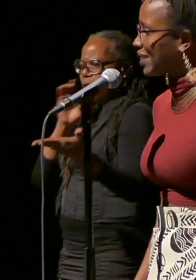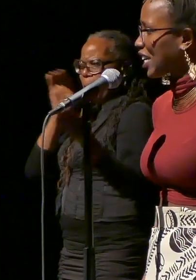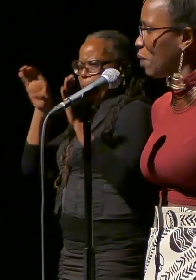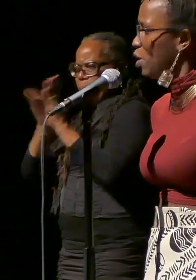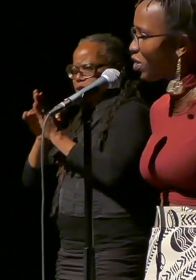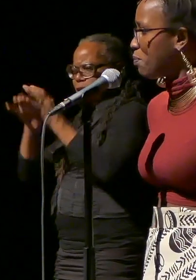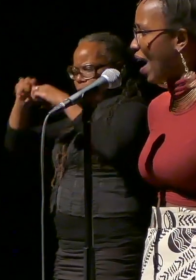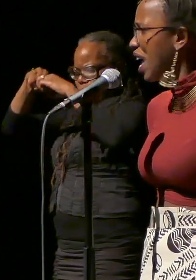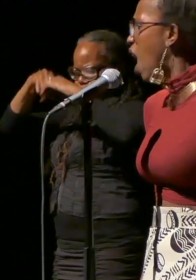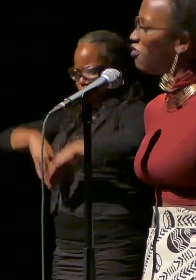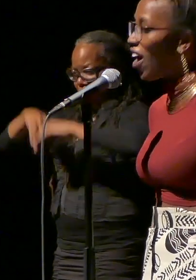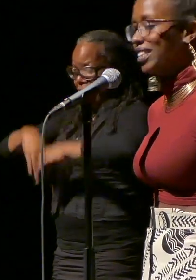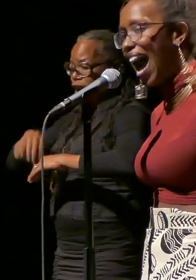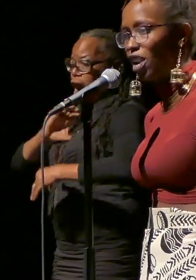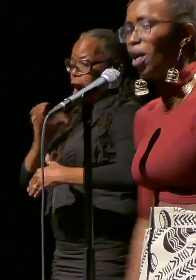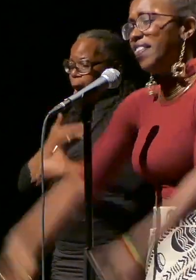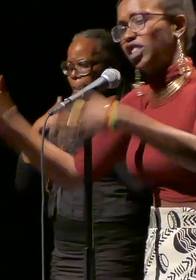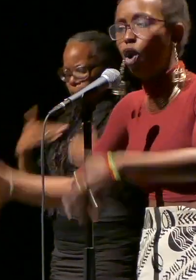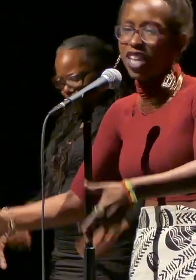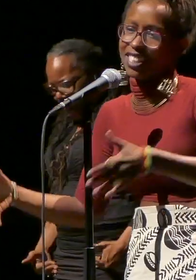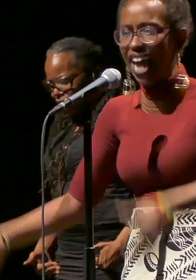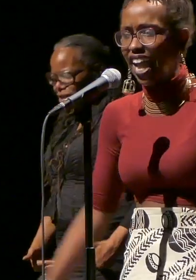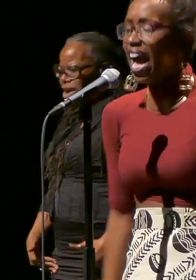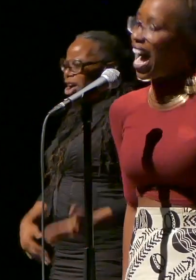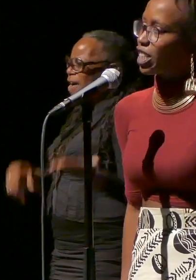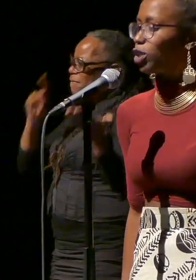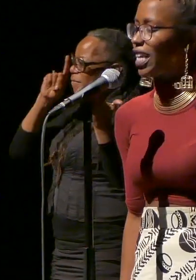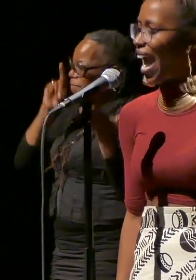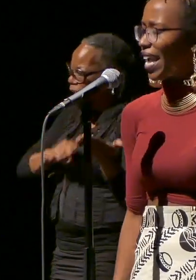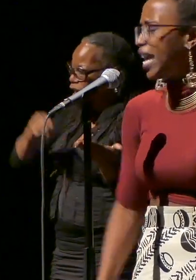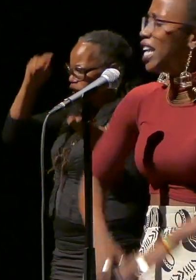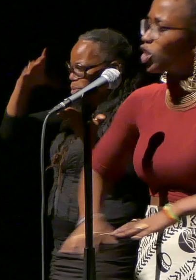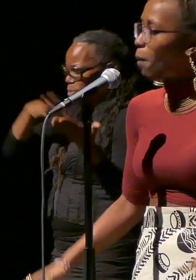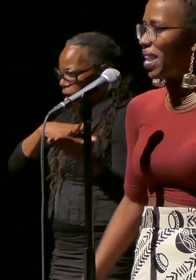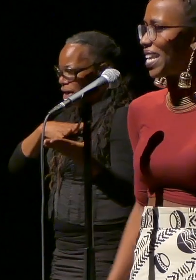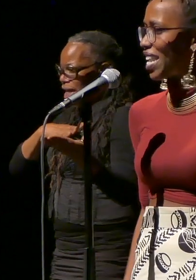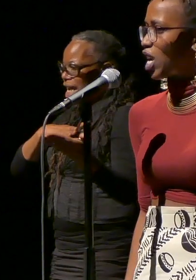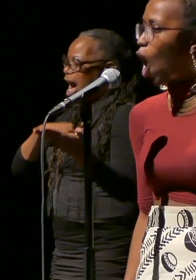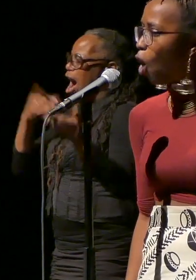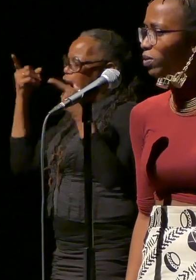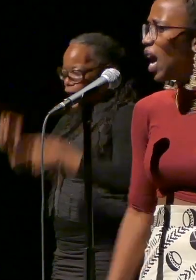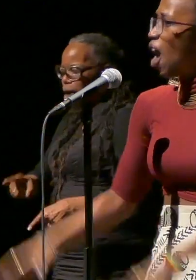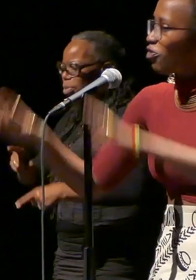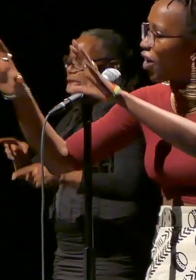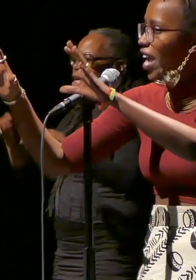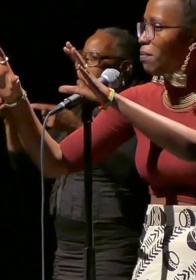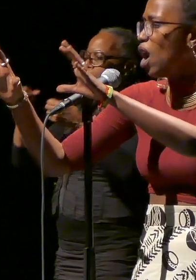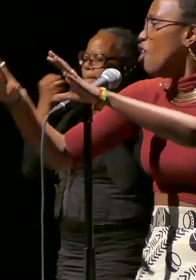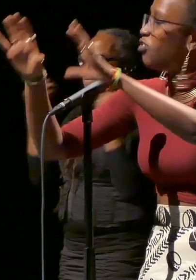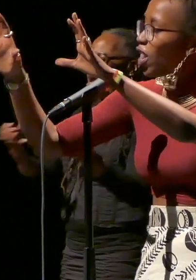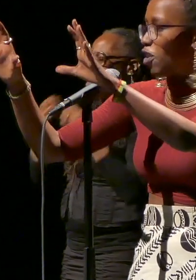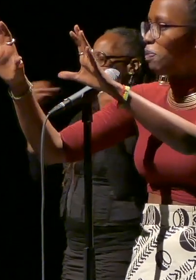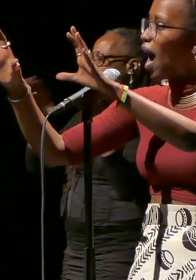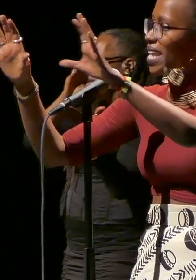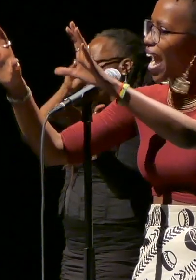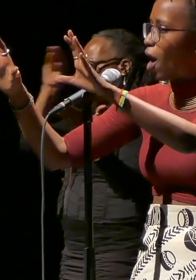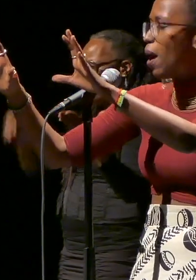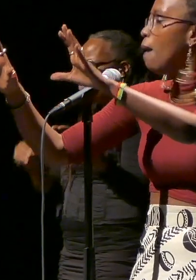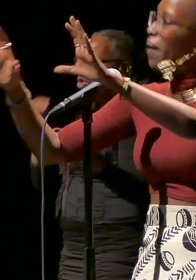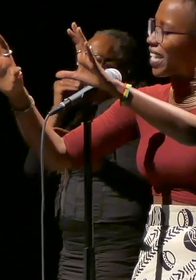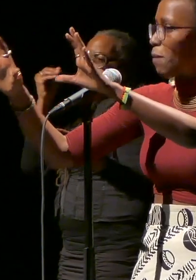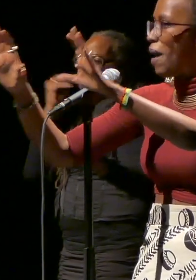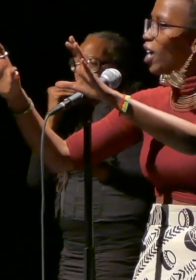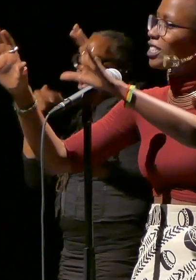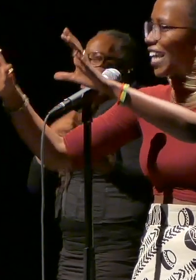of our bodies like communion bread, a false idol that to this day I still see hanging so many Kenyan homes, a frame full of blonde